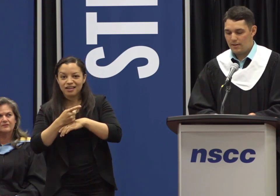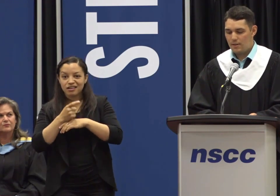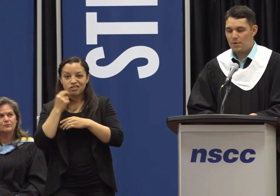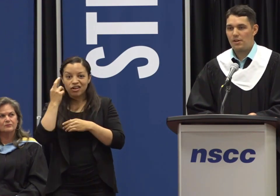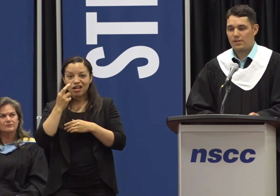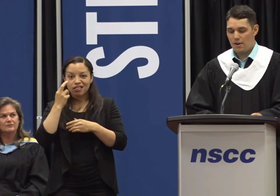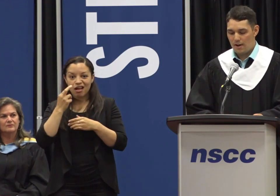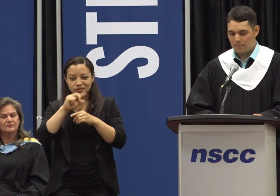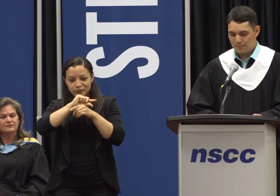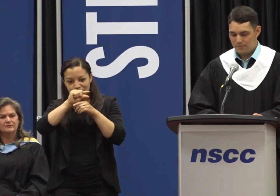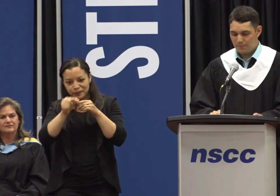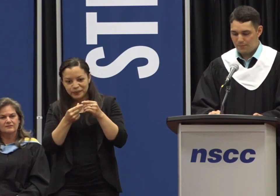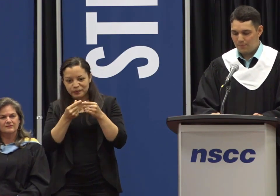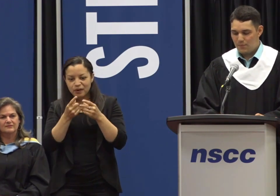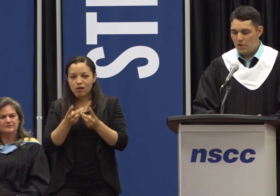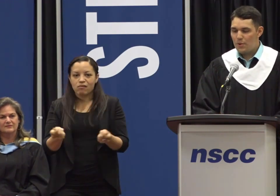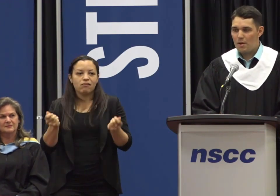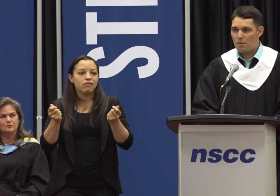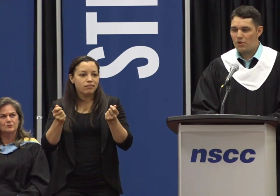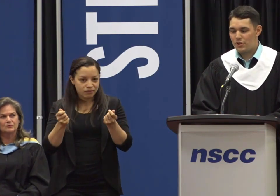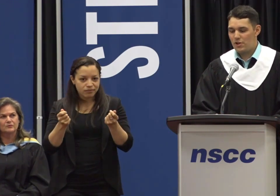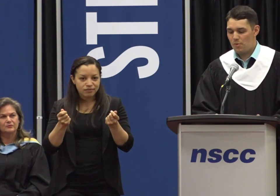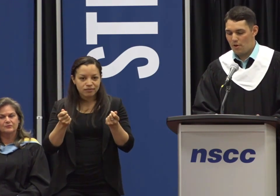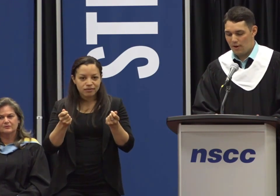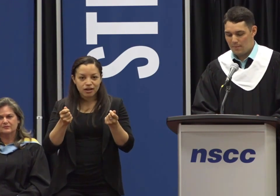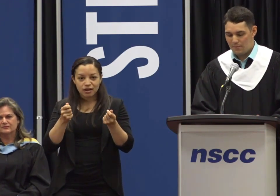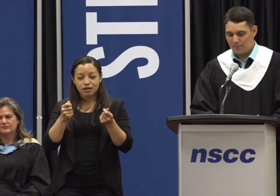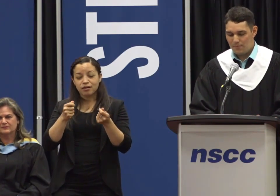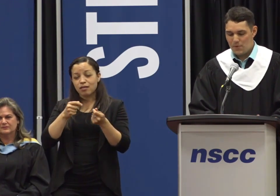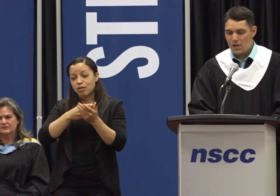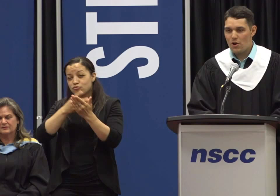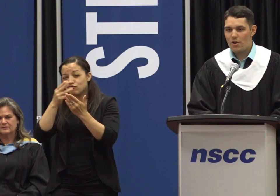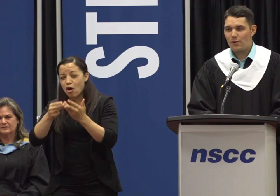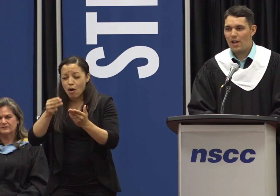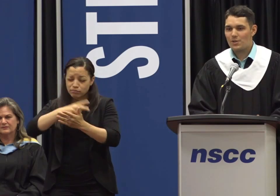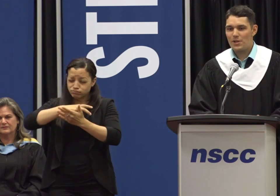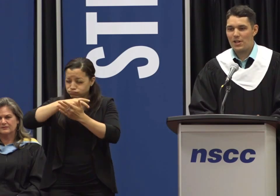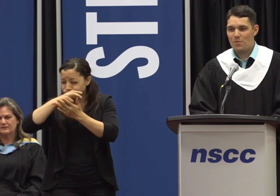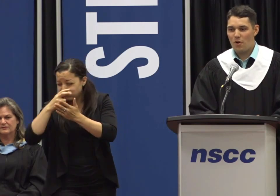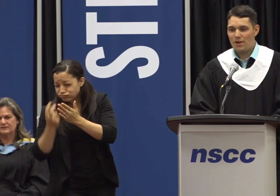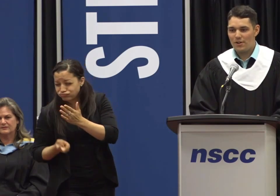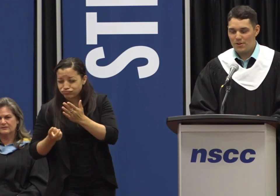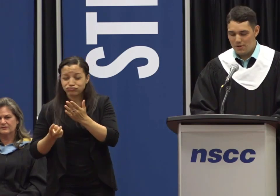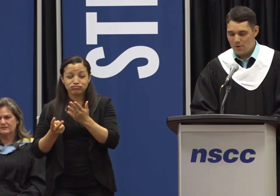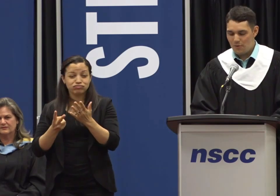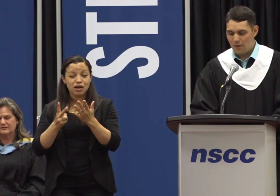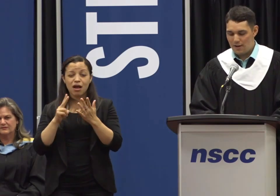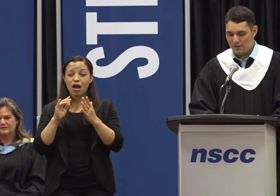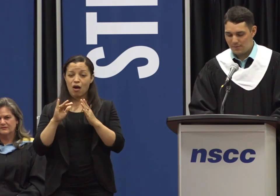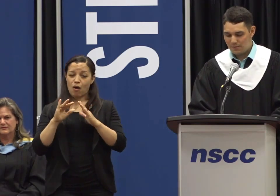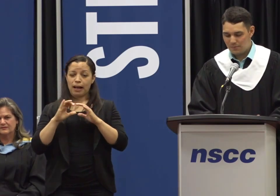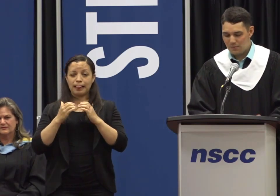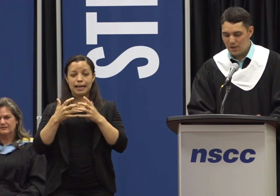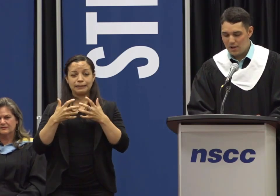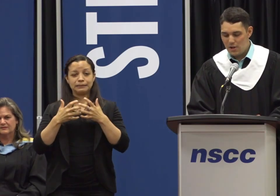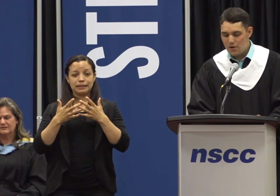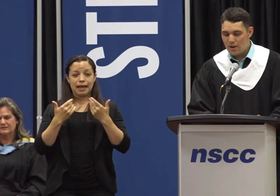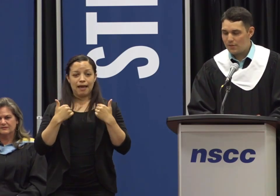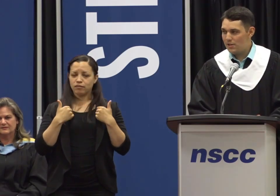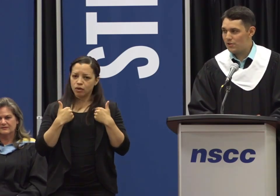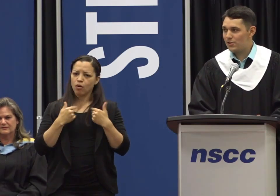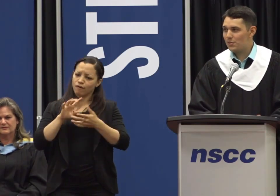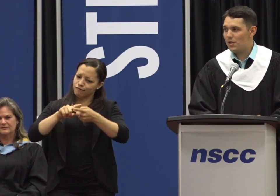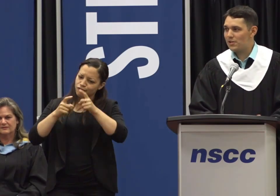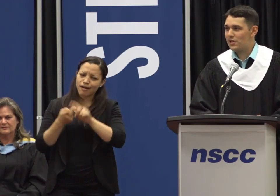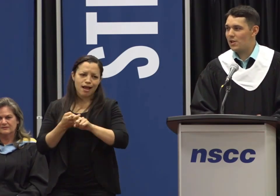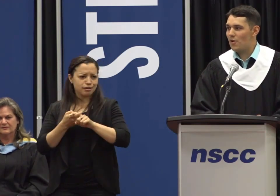it, the peel is gone. You've become immersed in your program. You don't have classmates anymore, you have friends. You don't